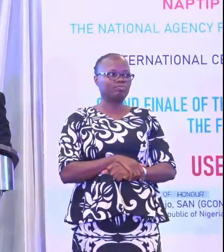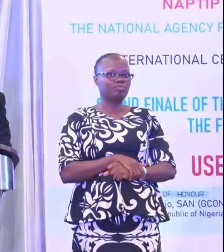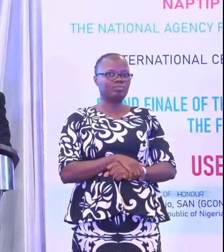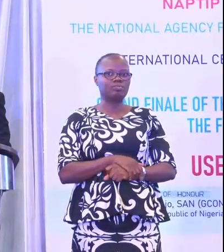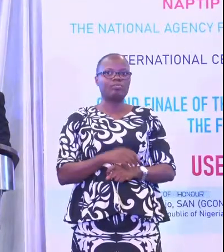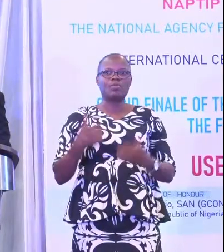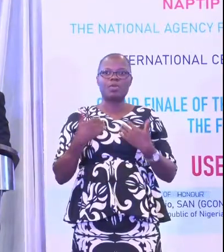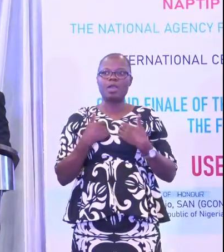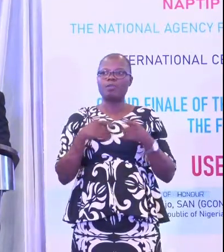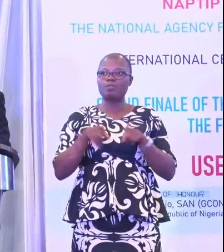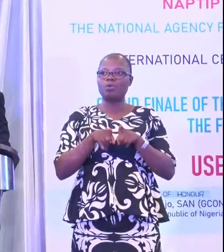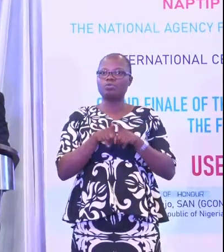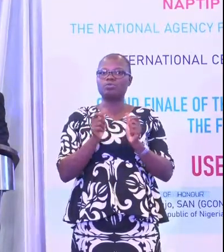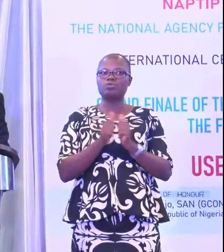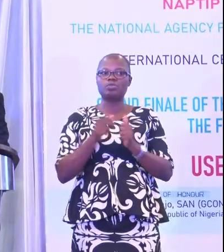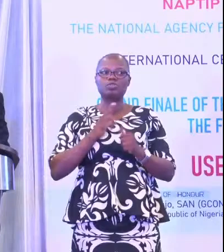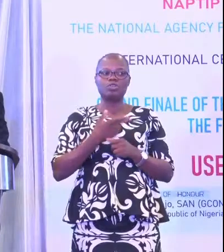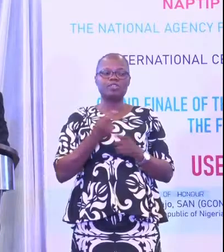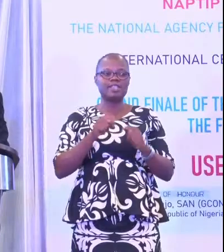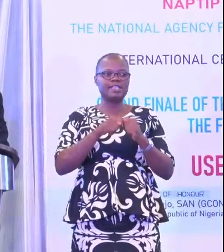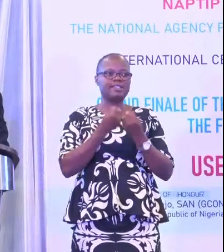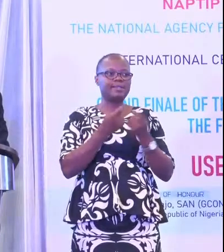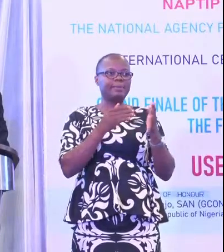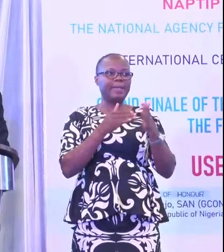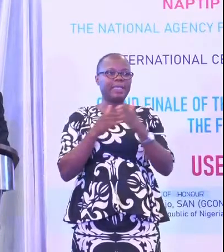We have also with us the team lead,